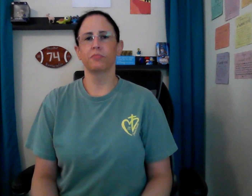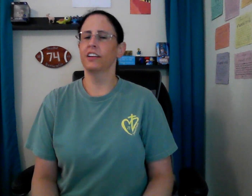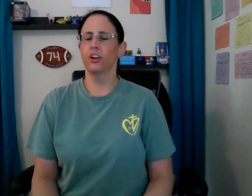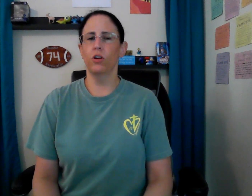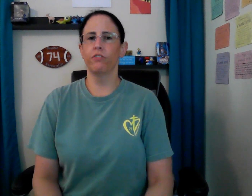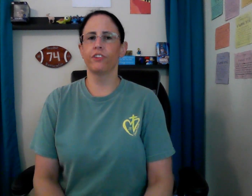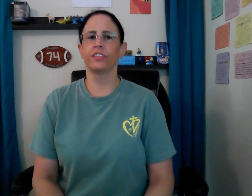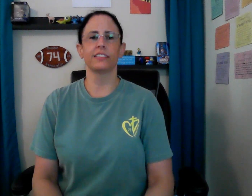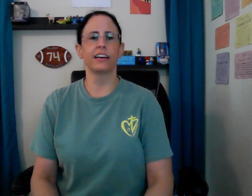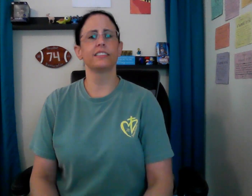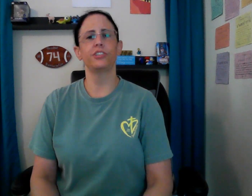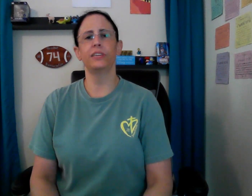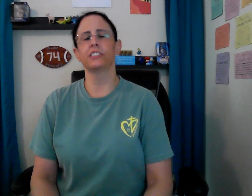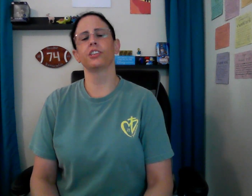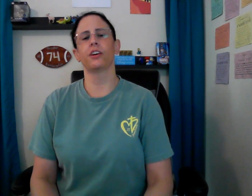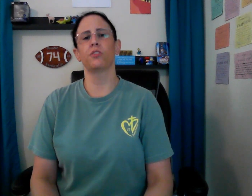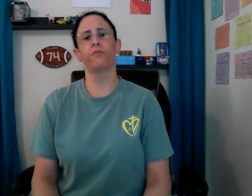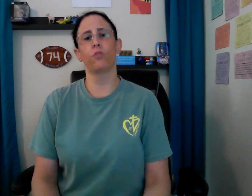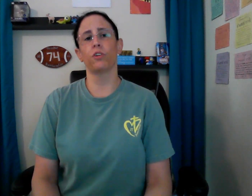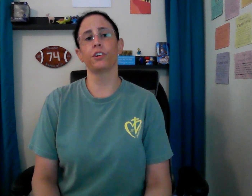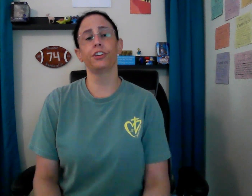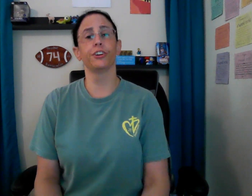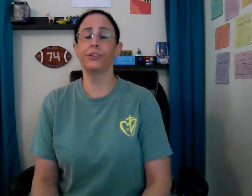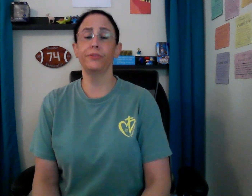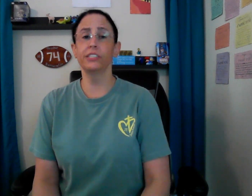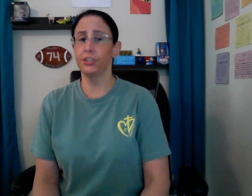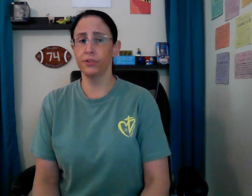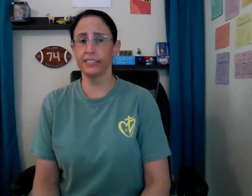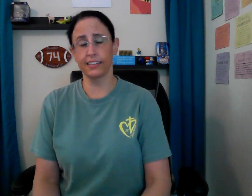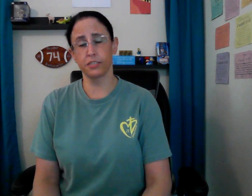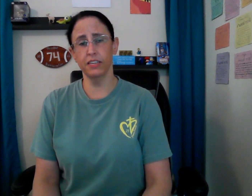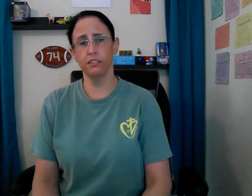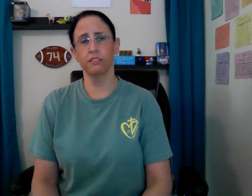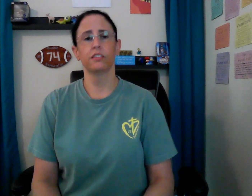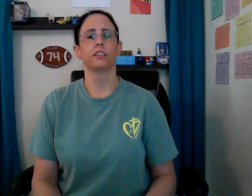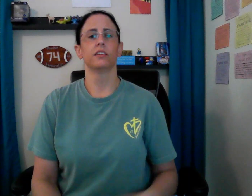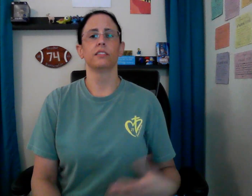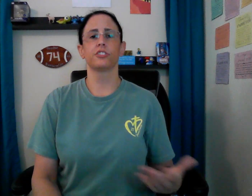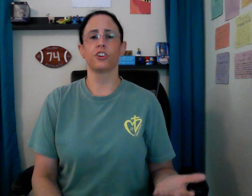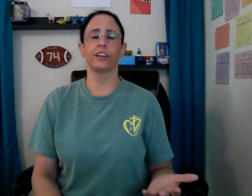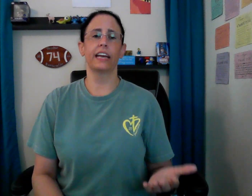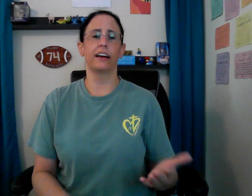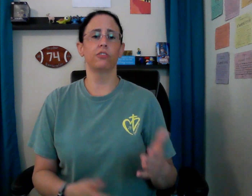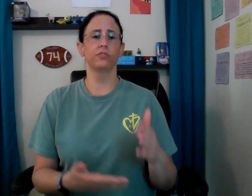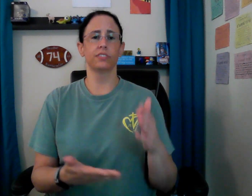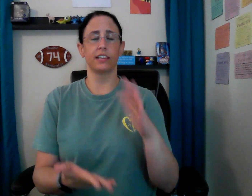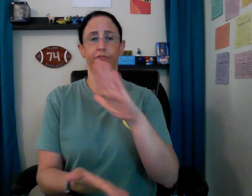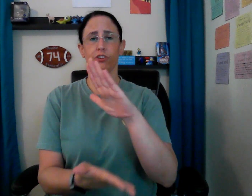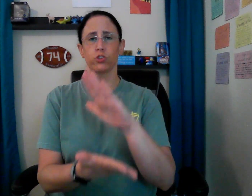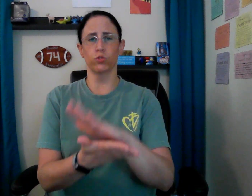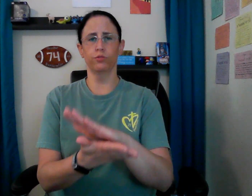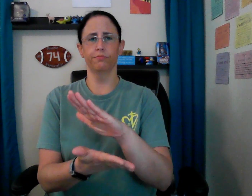I'm going to go over the signs you need to know for your Unit 2 assessment. Starting out, the sign for school.